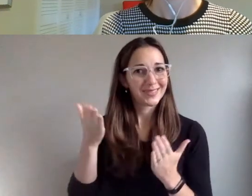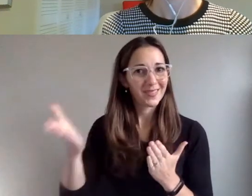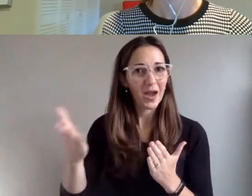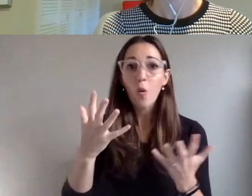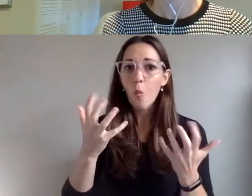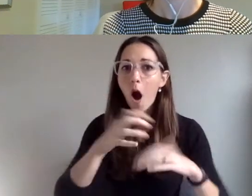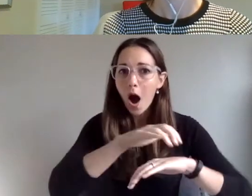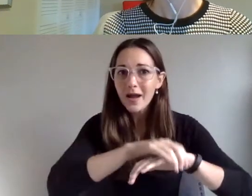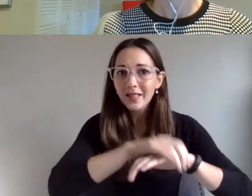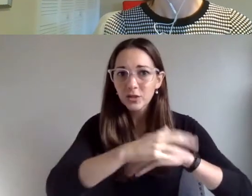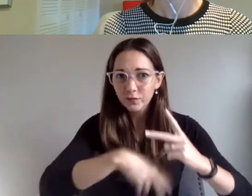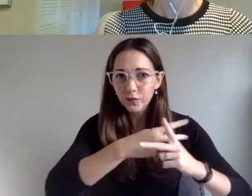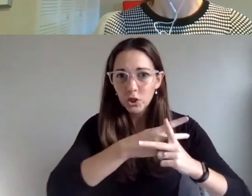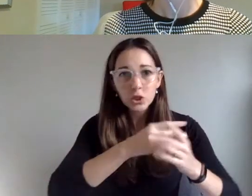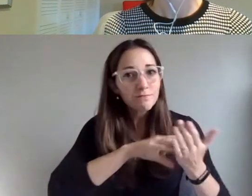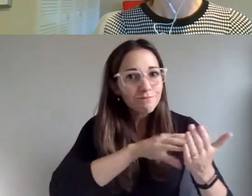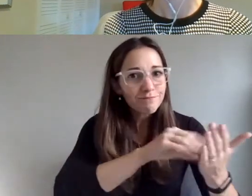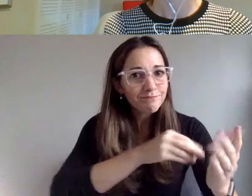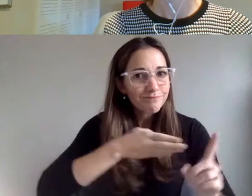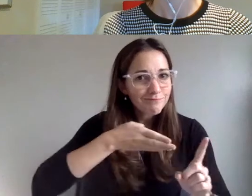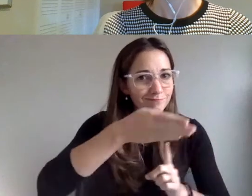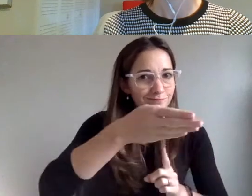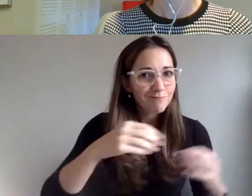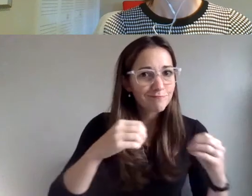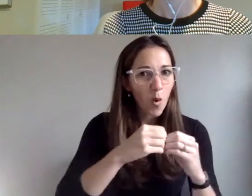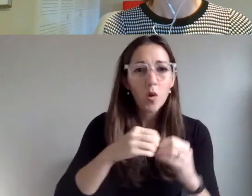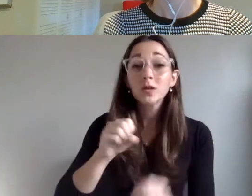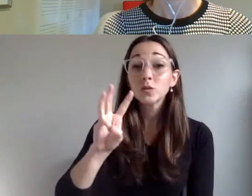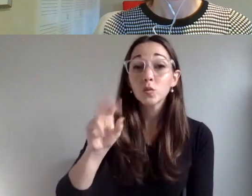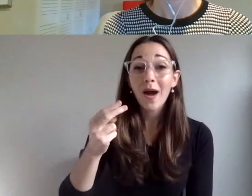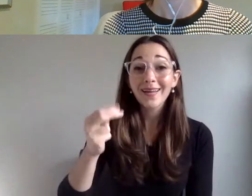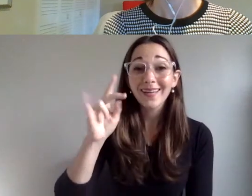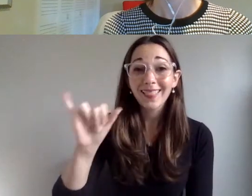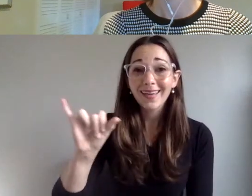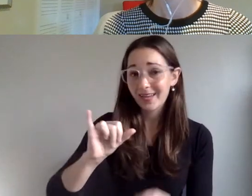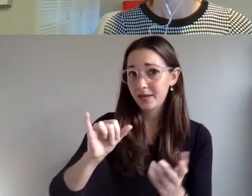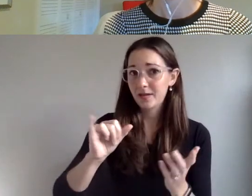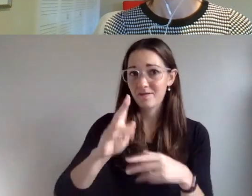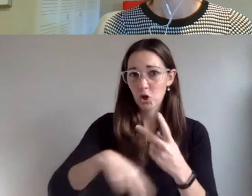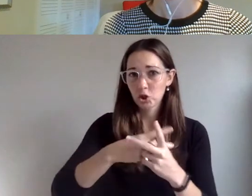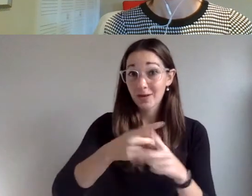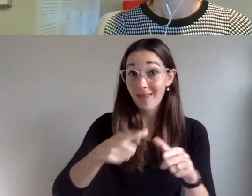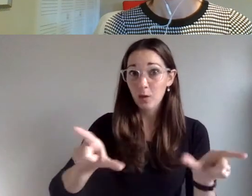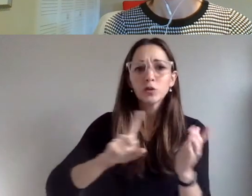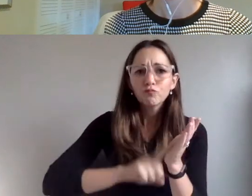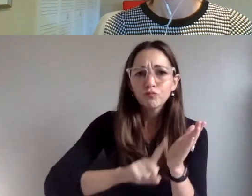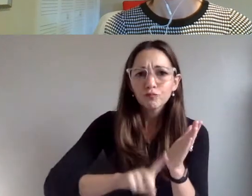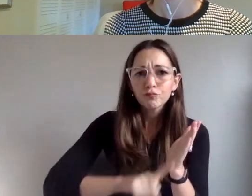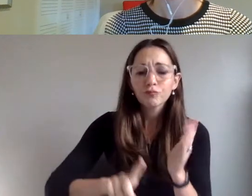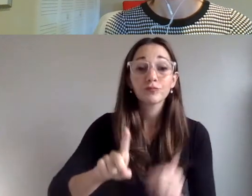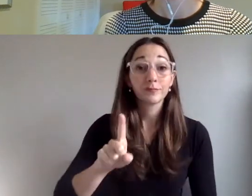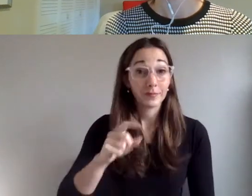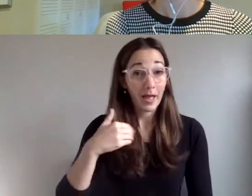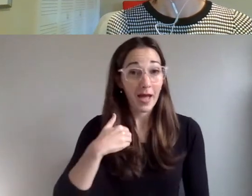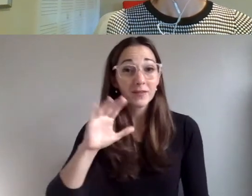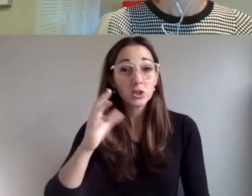have Swahili that was actually researched in Tanzania. And then we have our Chinyanja